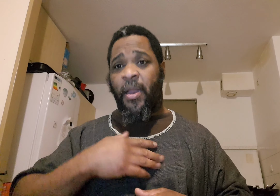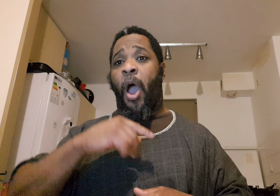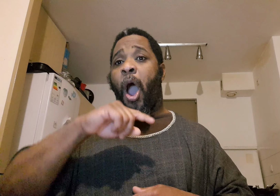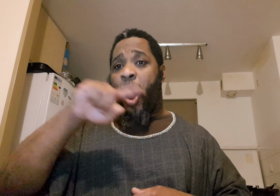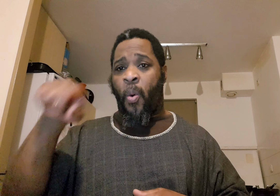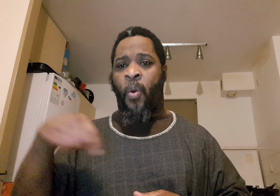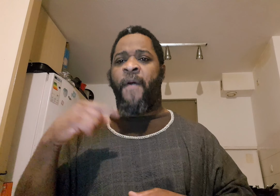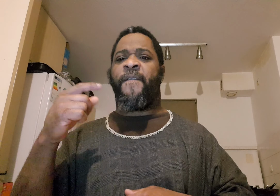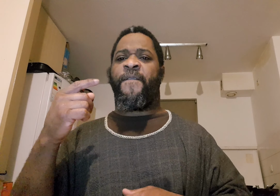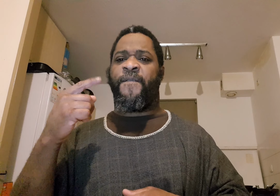Our